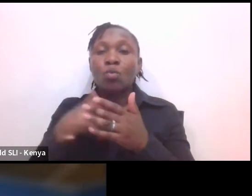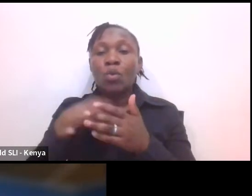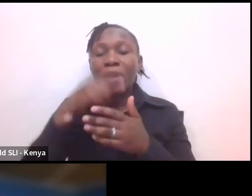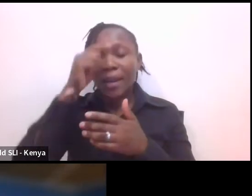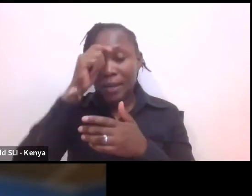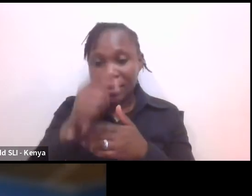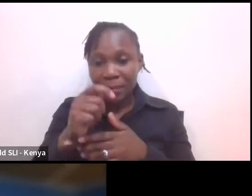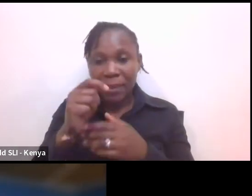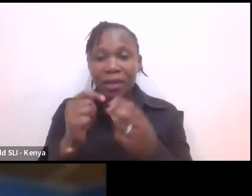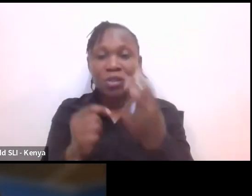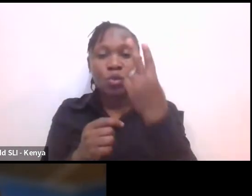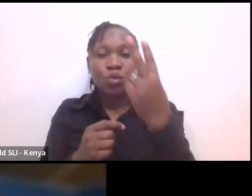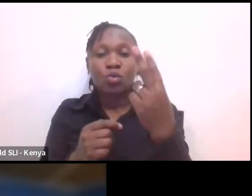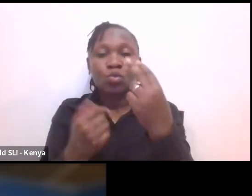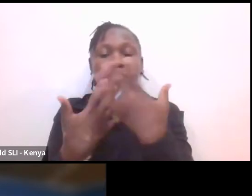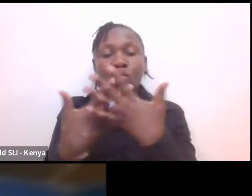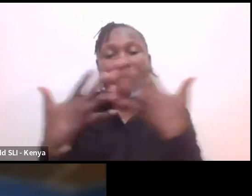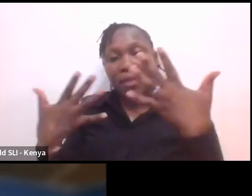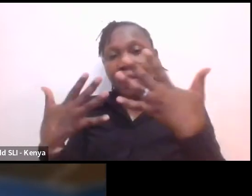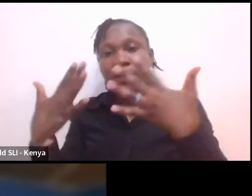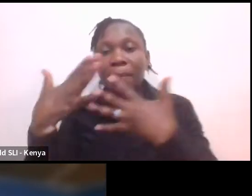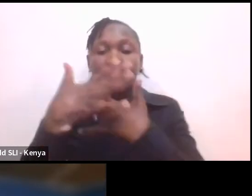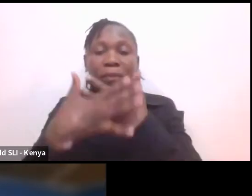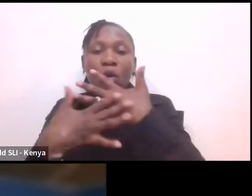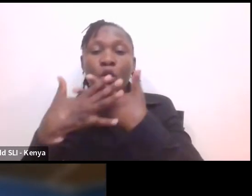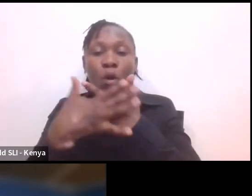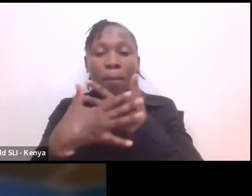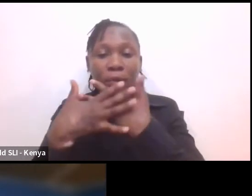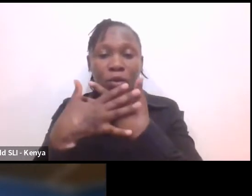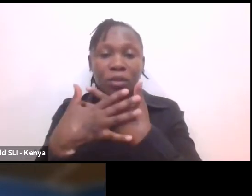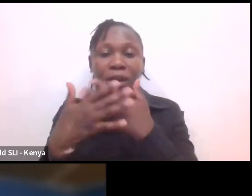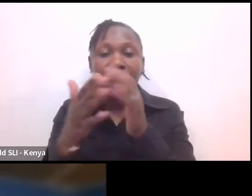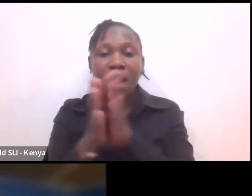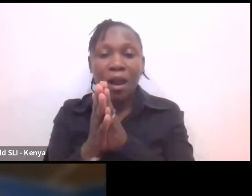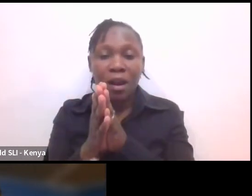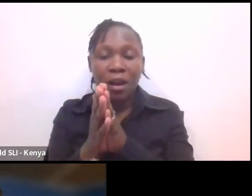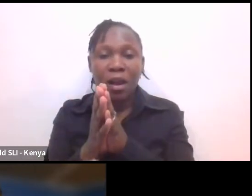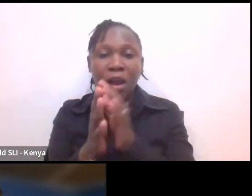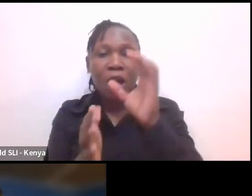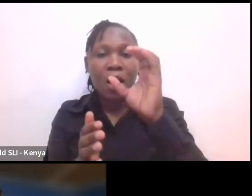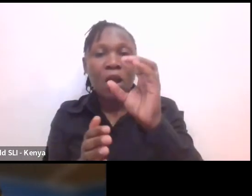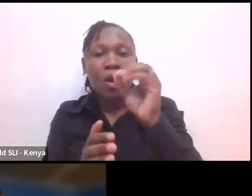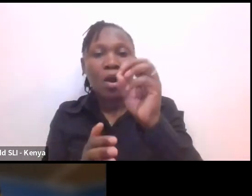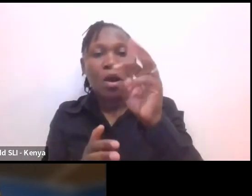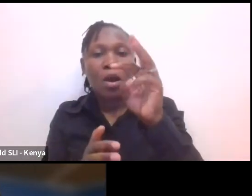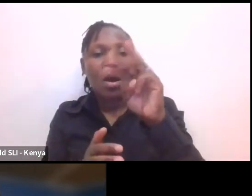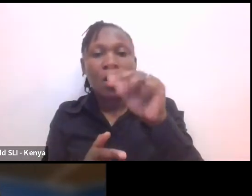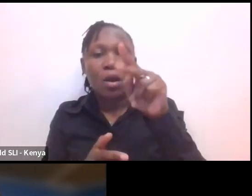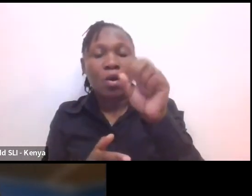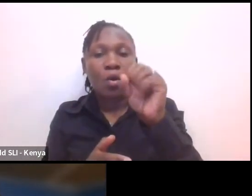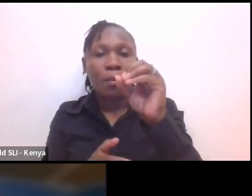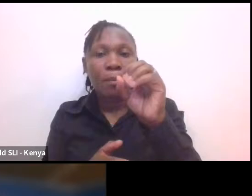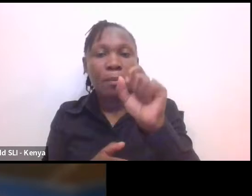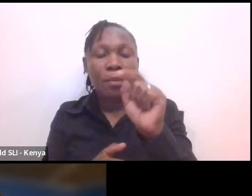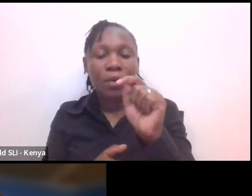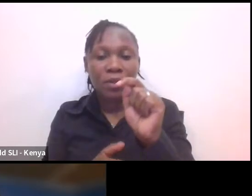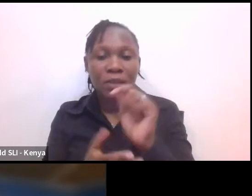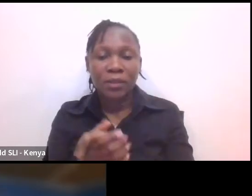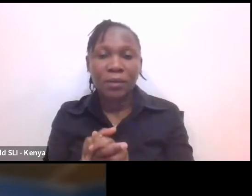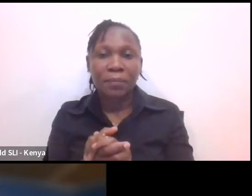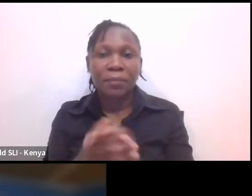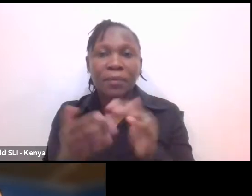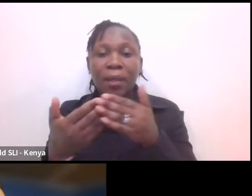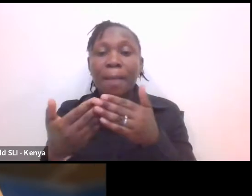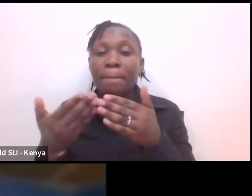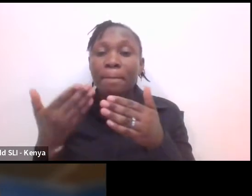today: computers and compost. And he's right. We have earlier glanced